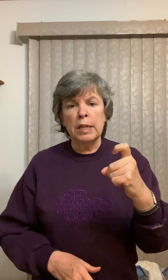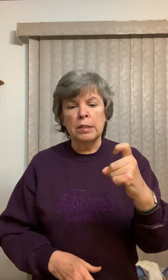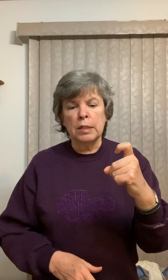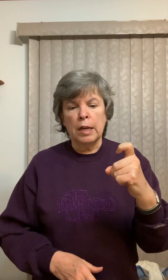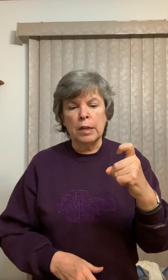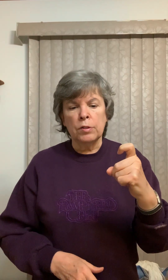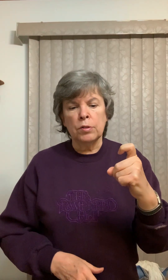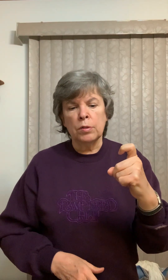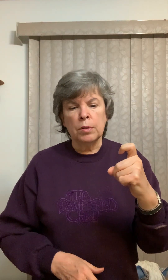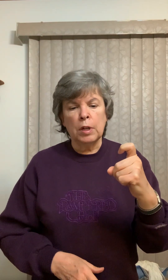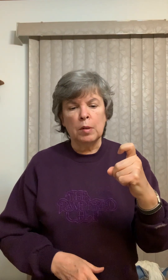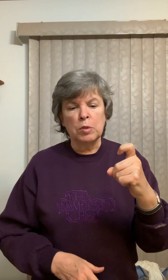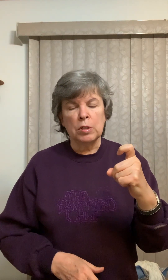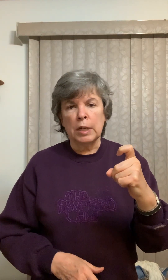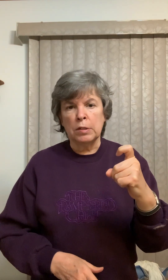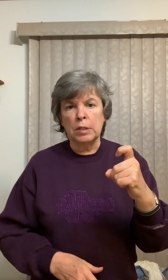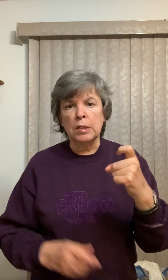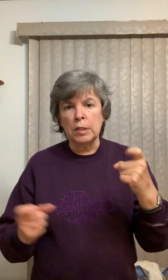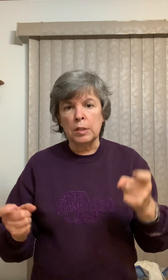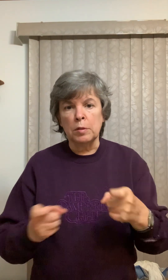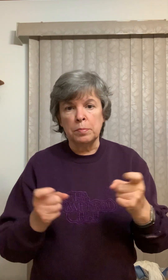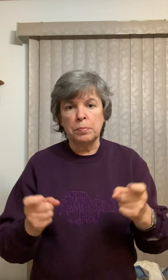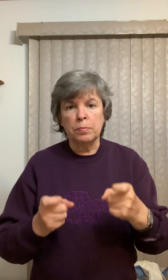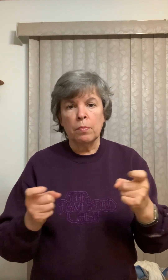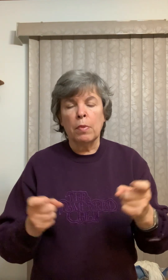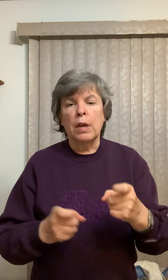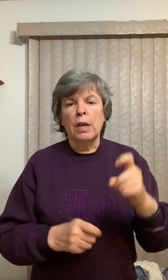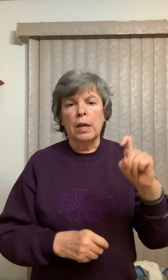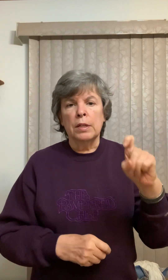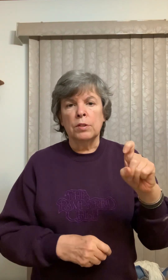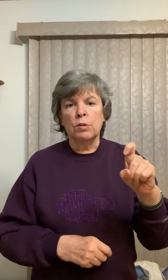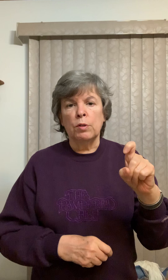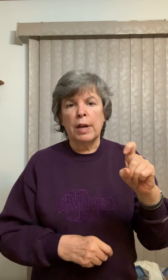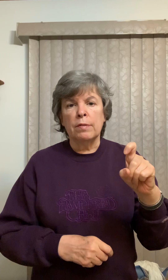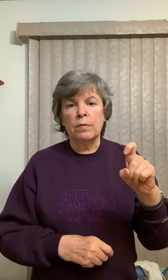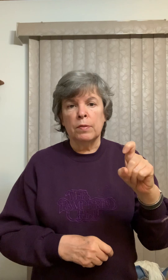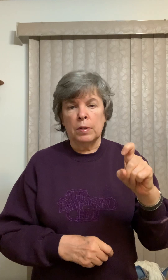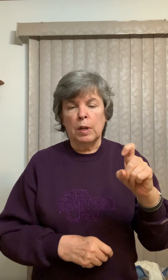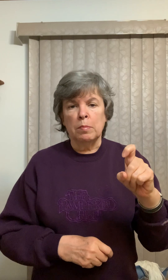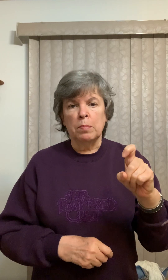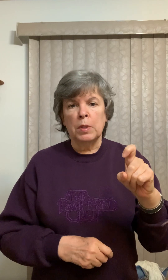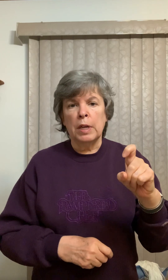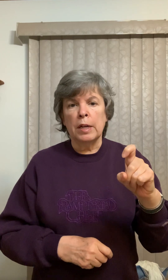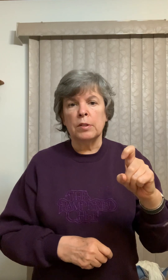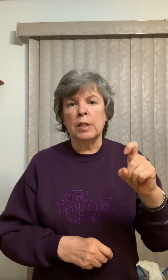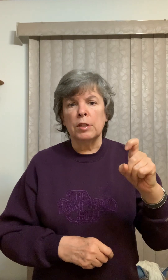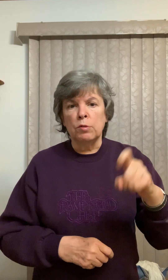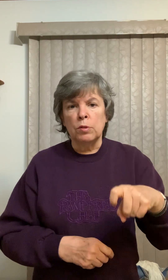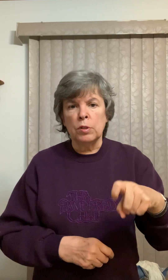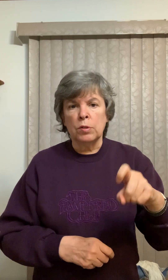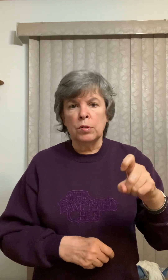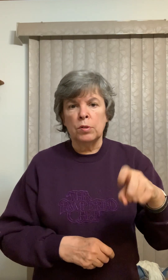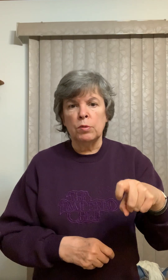an X, just like sin did. And so you have the X and you just do